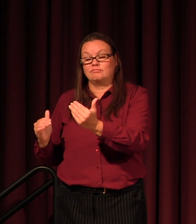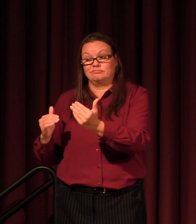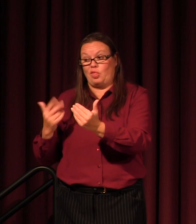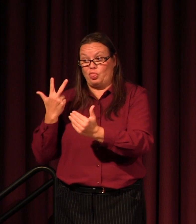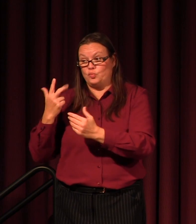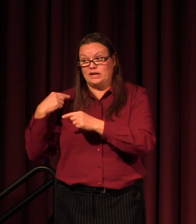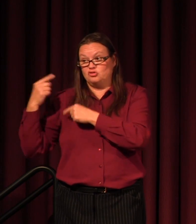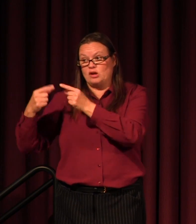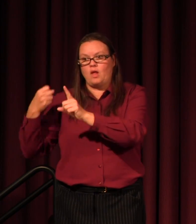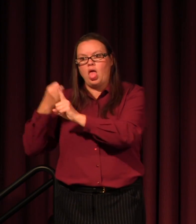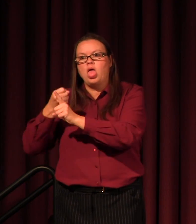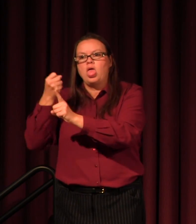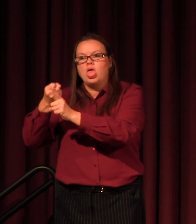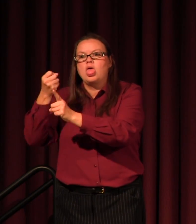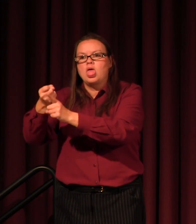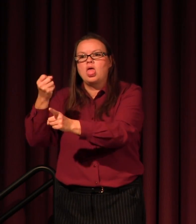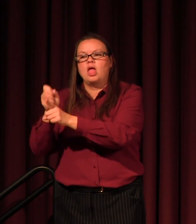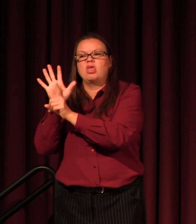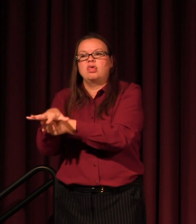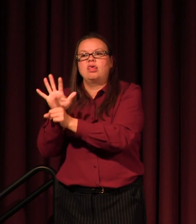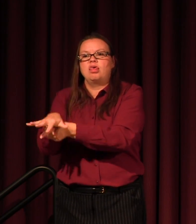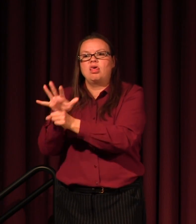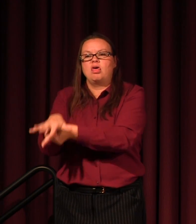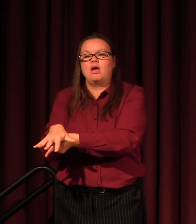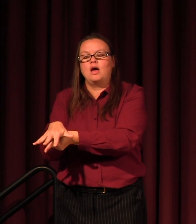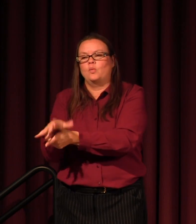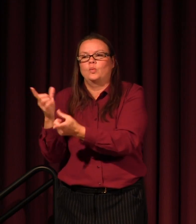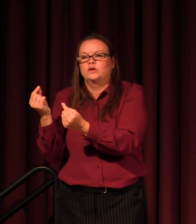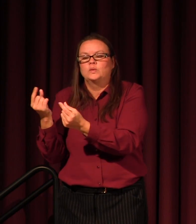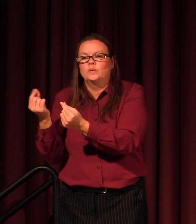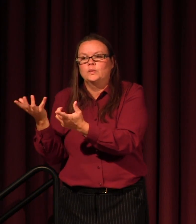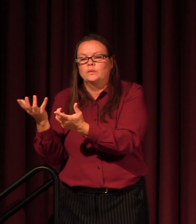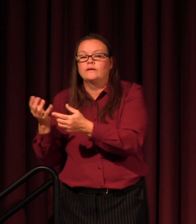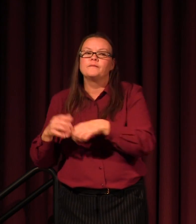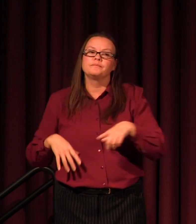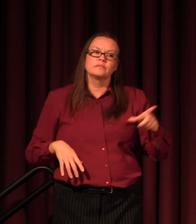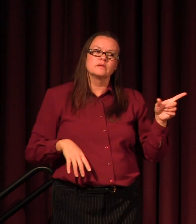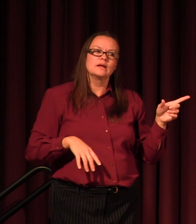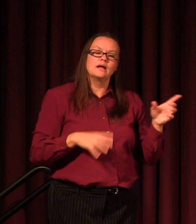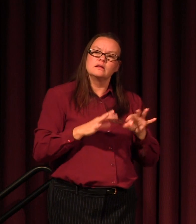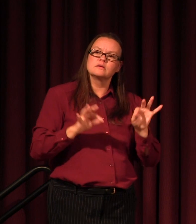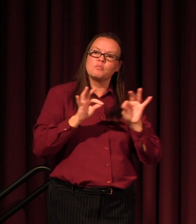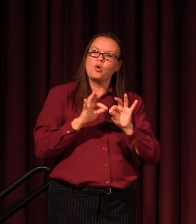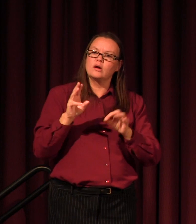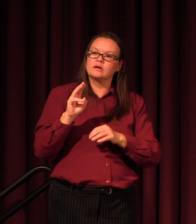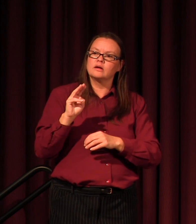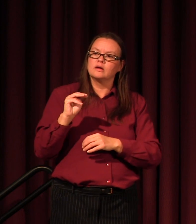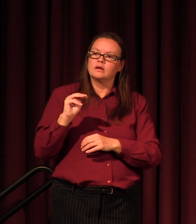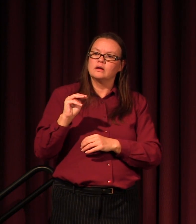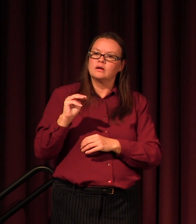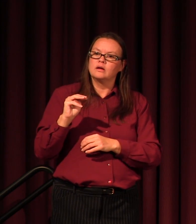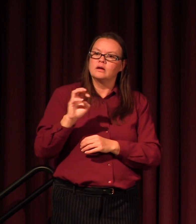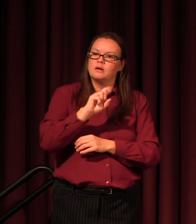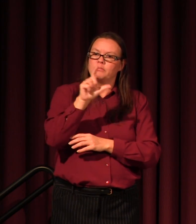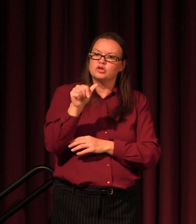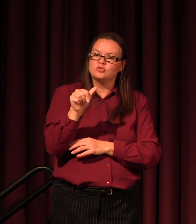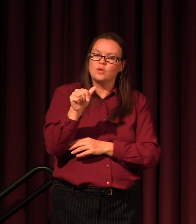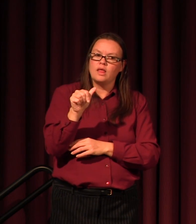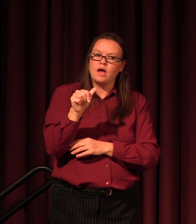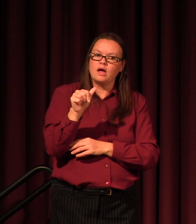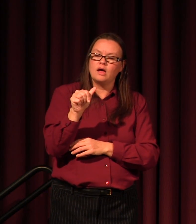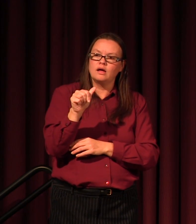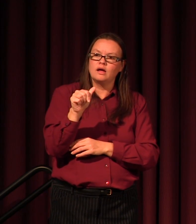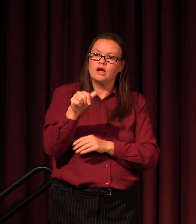It's important to mention and to know when you mention that Missoula is launching a lot of good